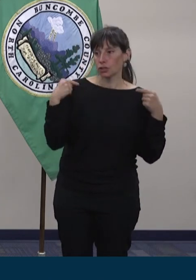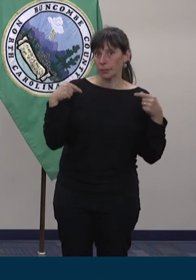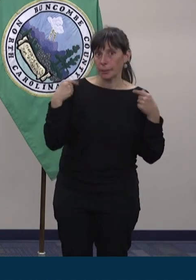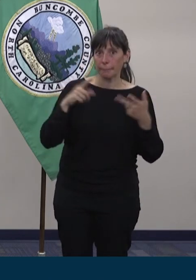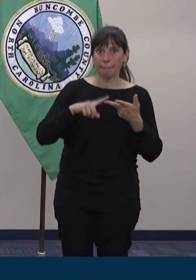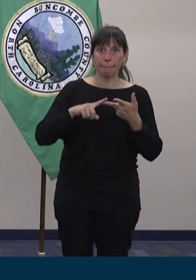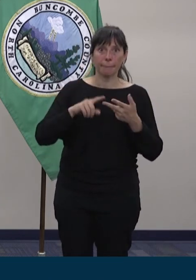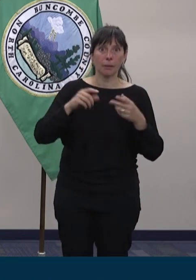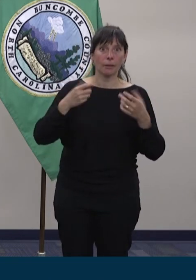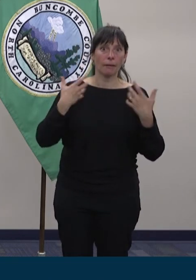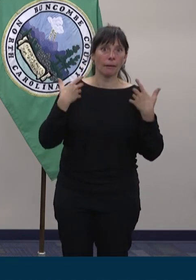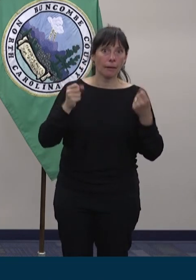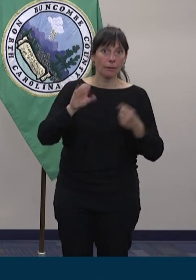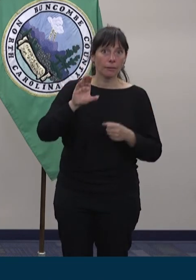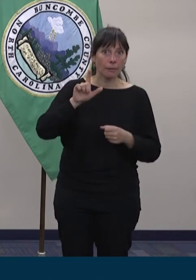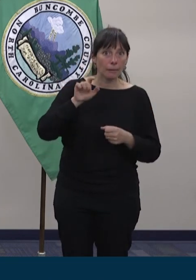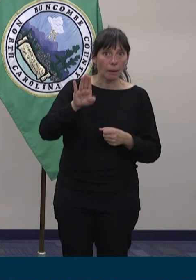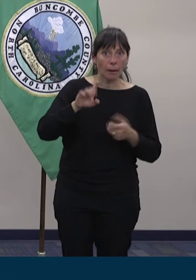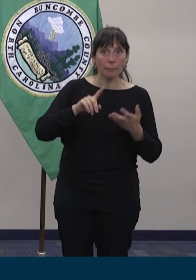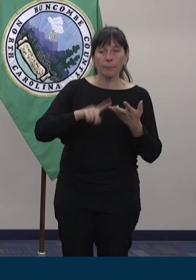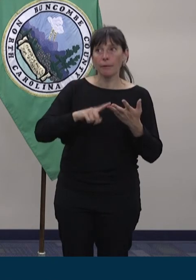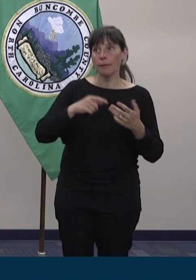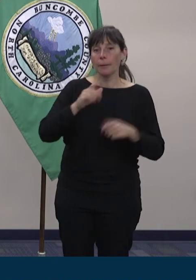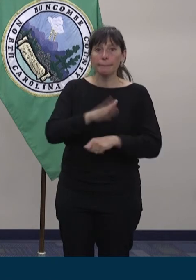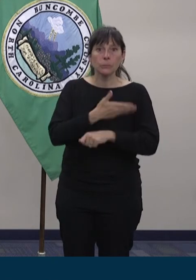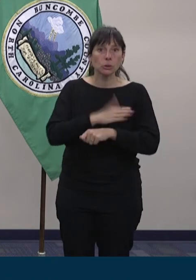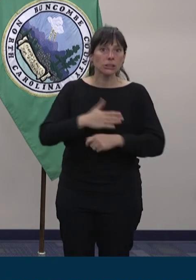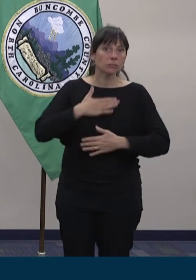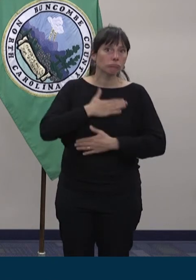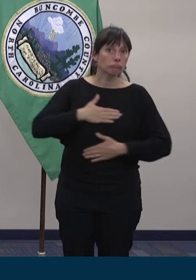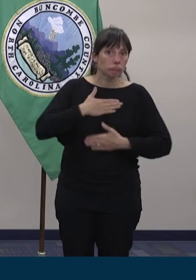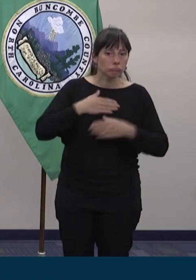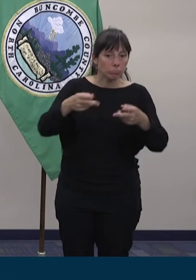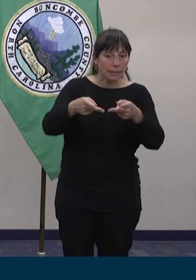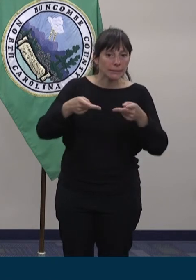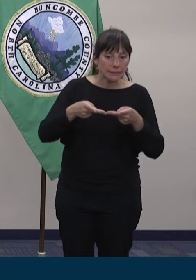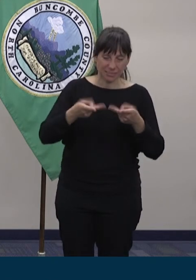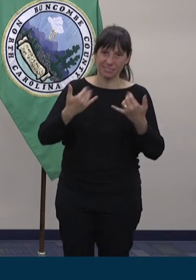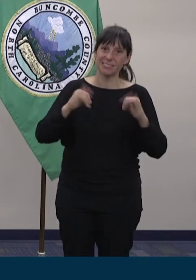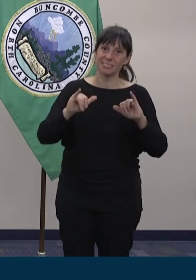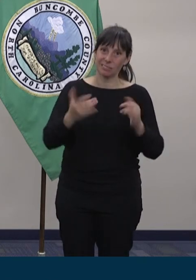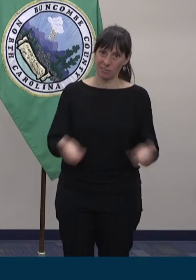fitness facilities, and entertainment venues, must remain closed.